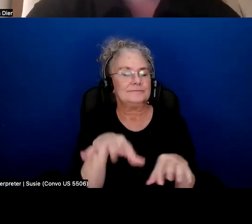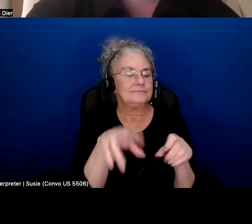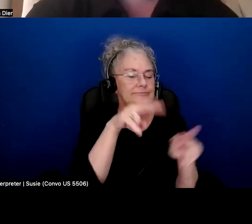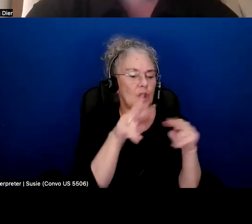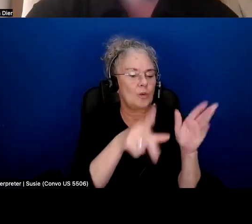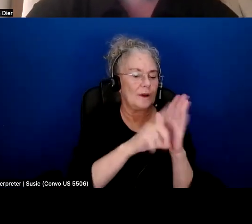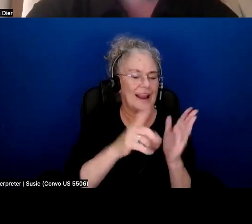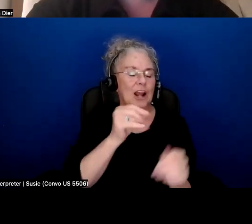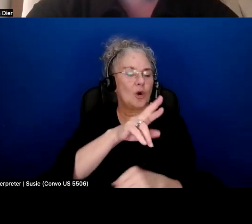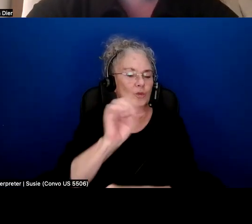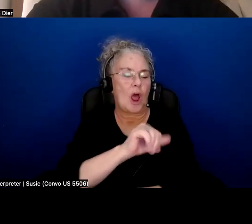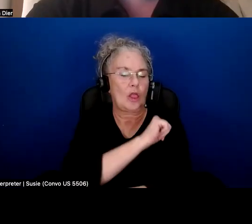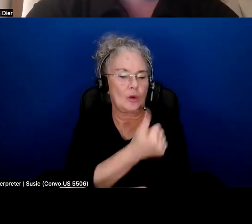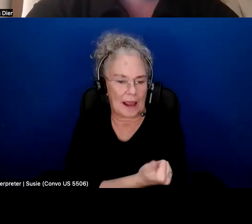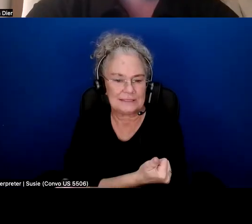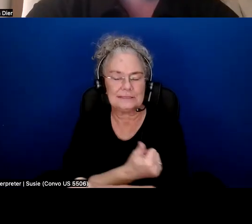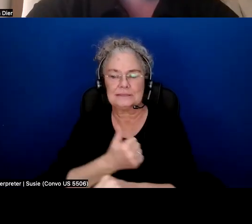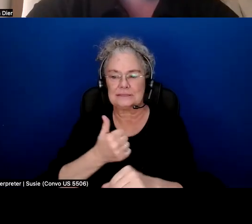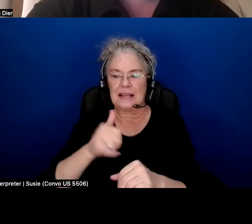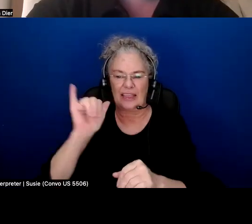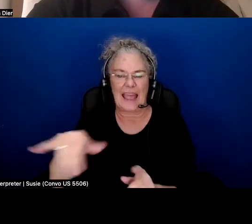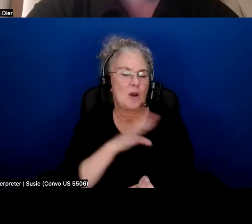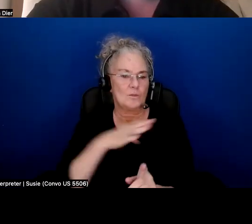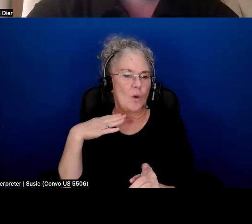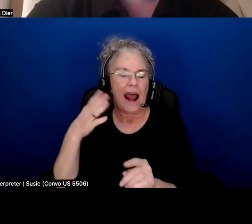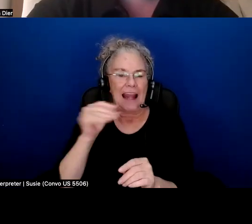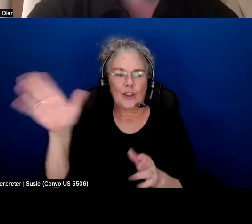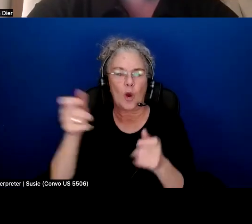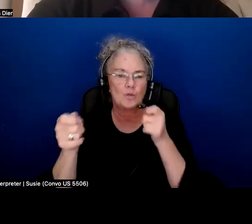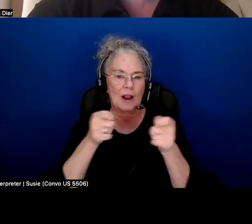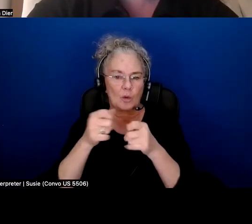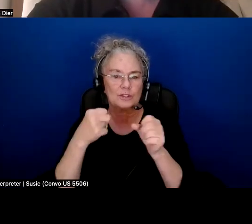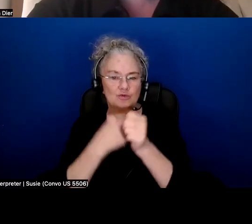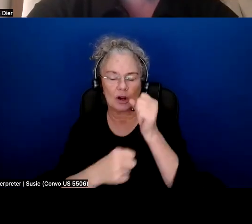and reauthorizes that board and the regulatory structure.